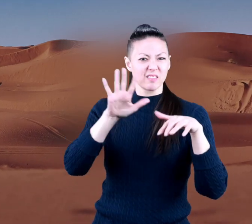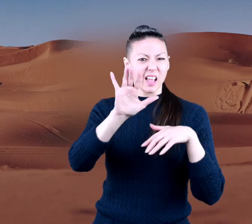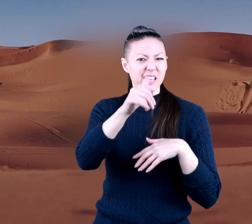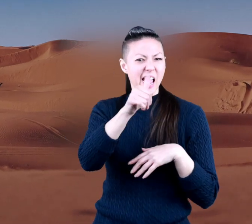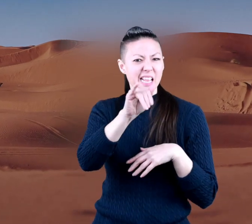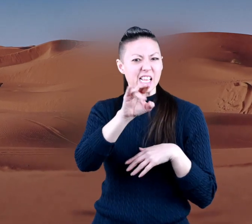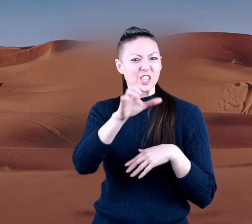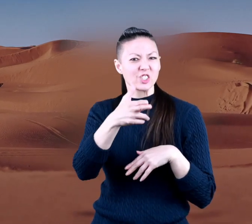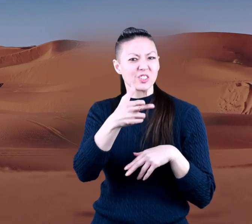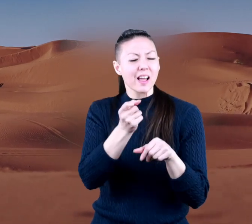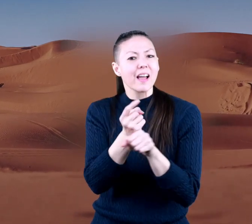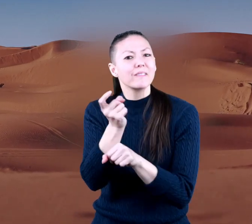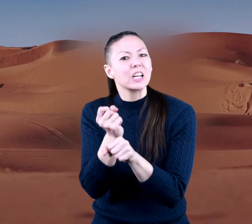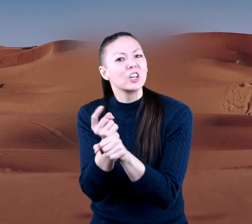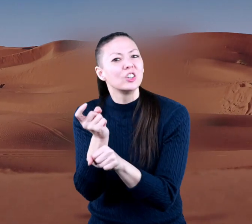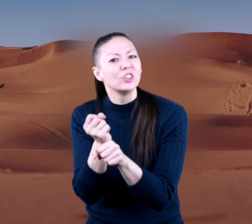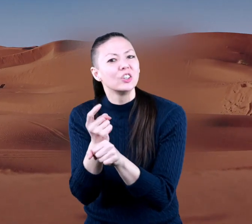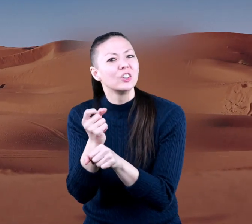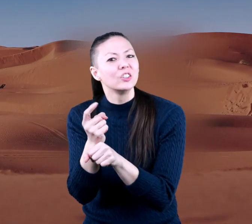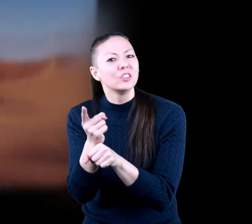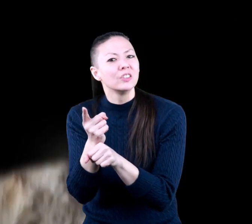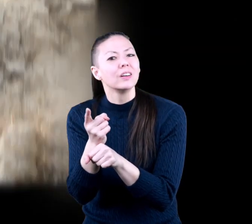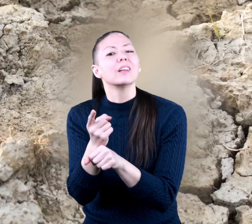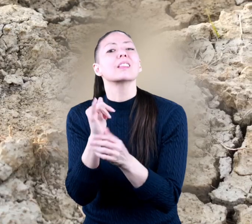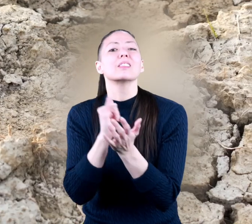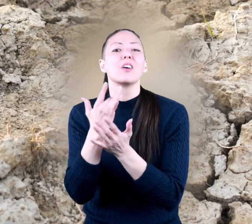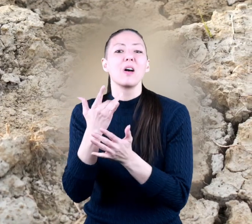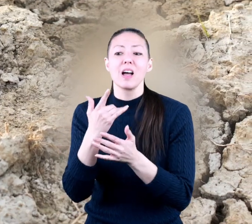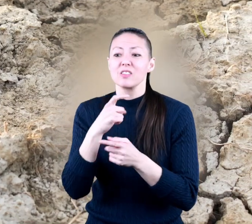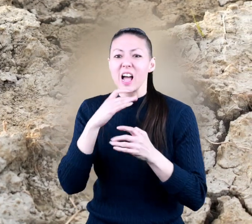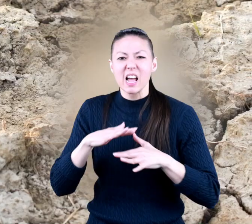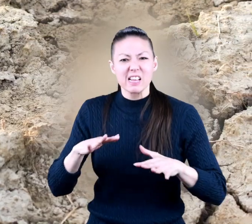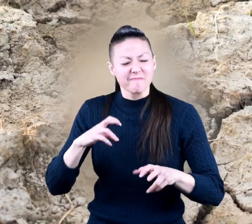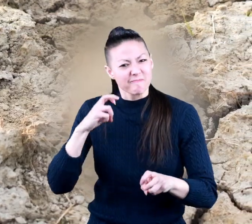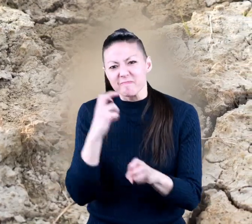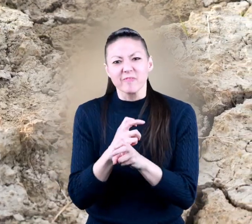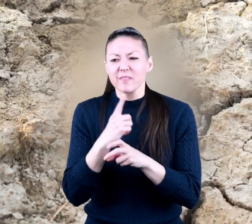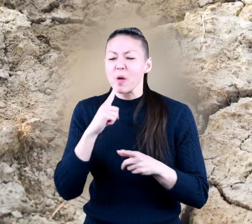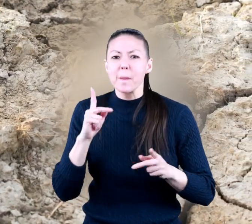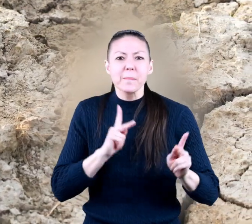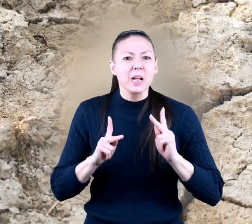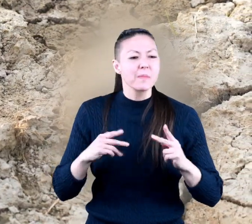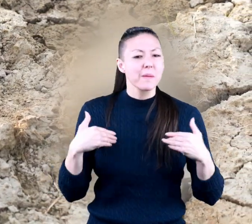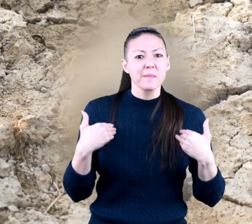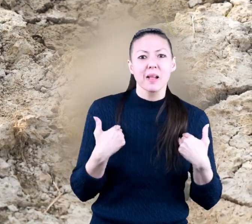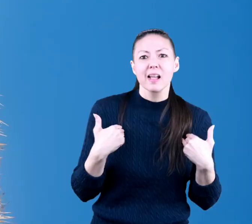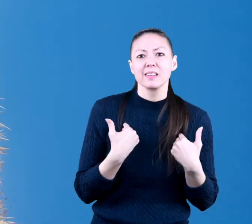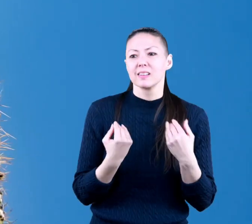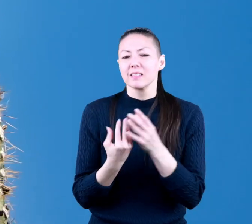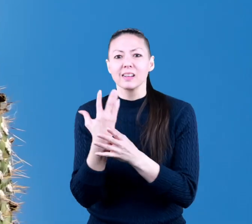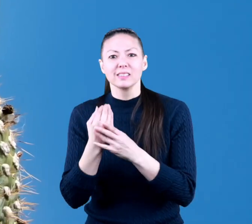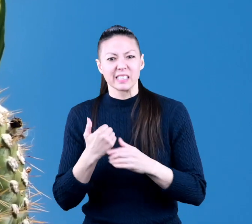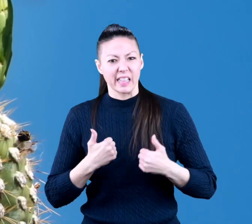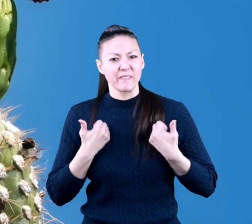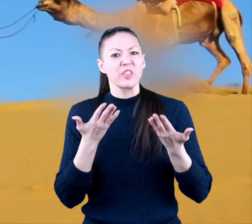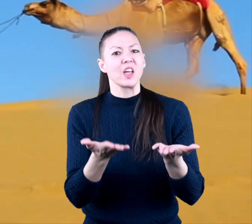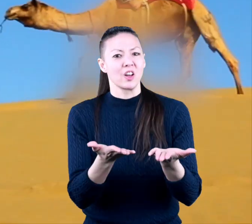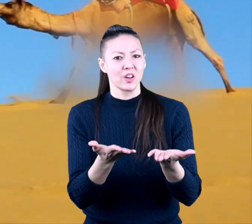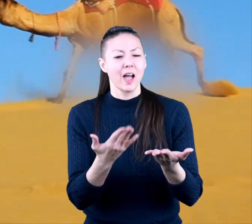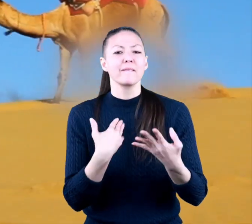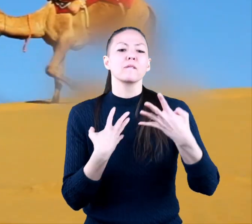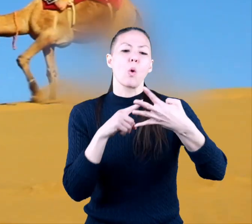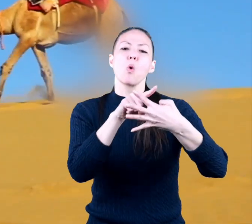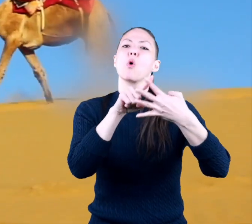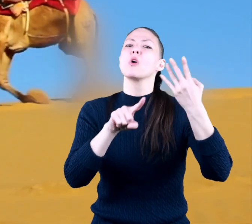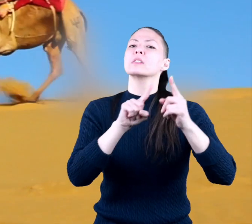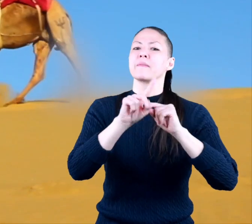inches of precipitation per year, which makes life in these dry places really difficult for plants, animals, and people.